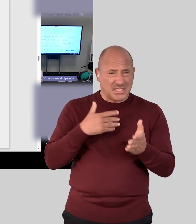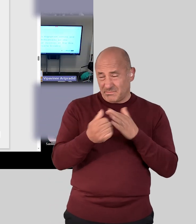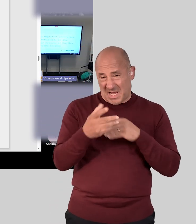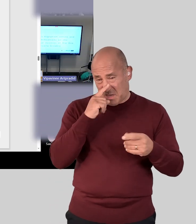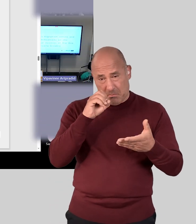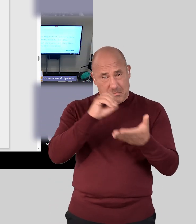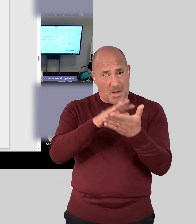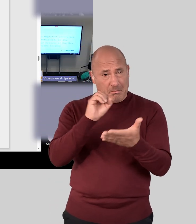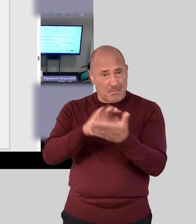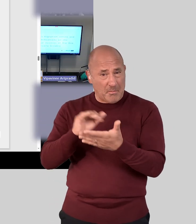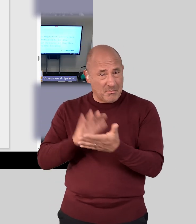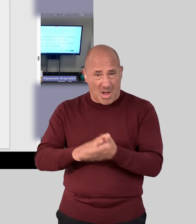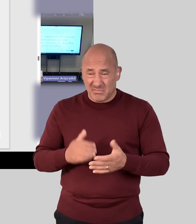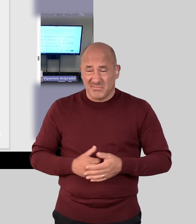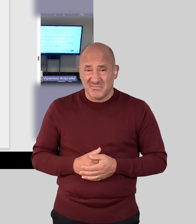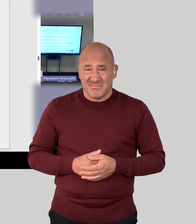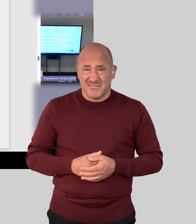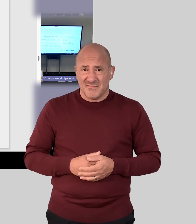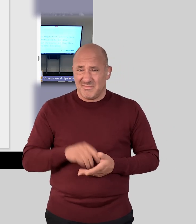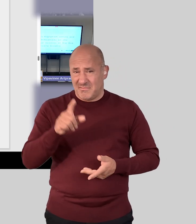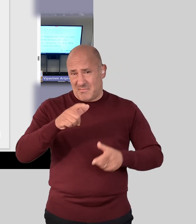of that you might not even think is relevant.